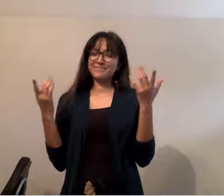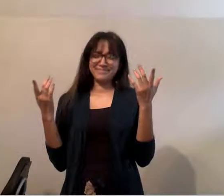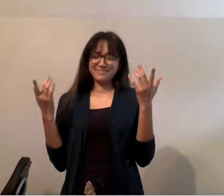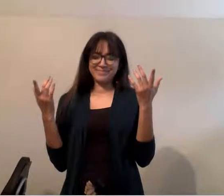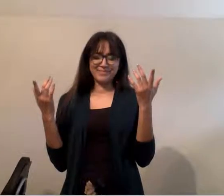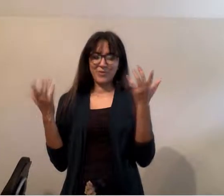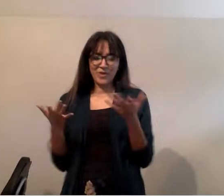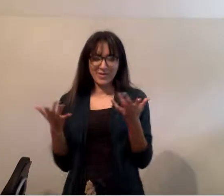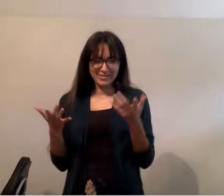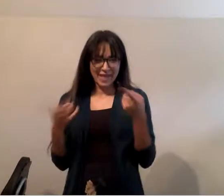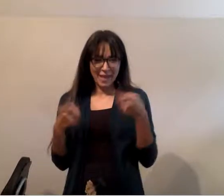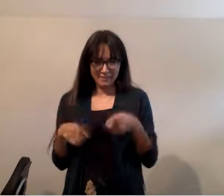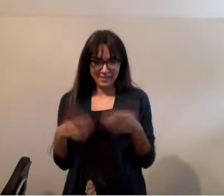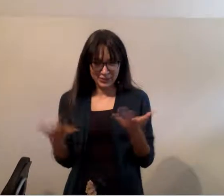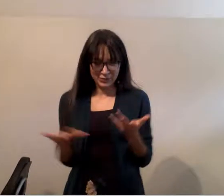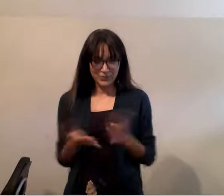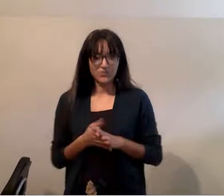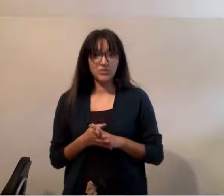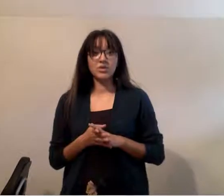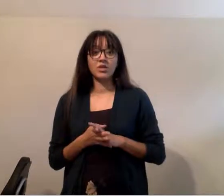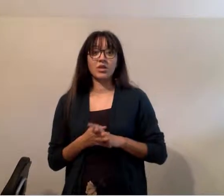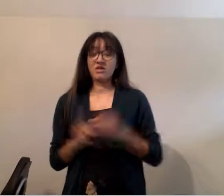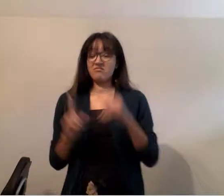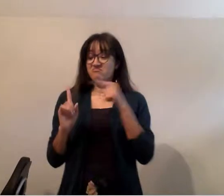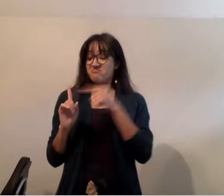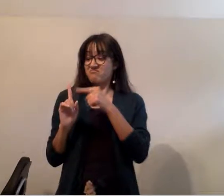The instant gratification monkey does not seem like a